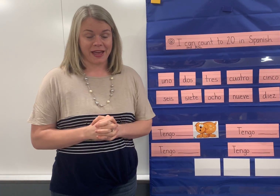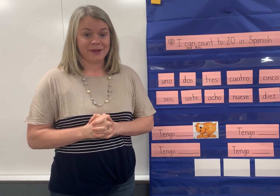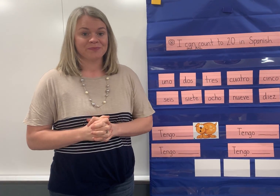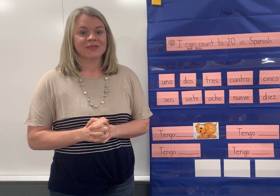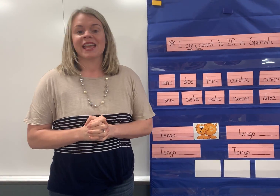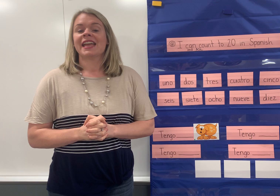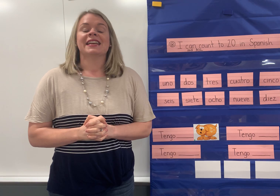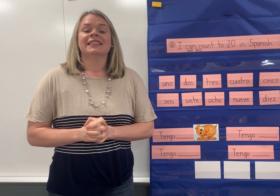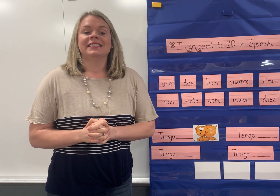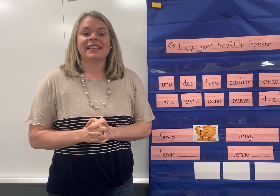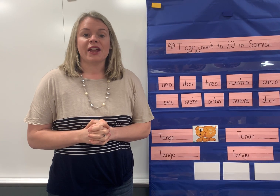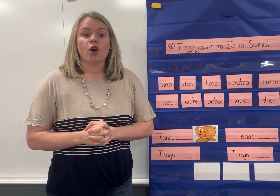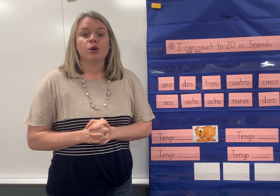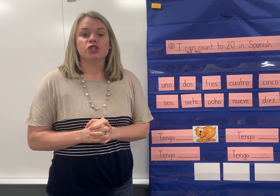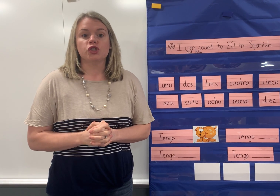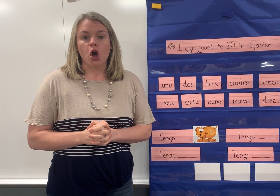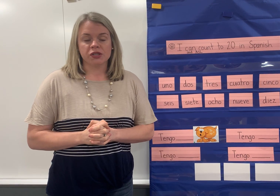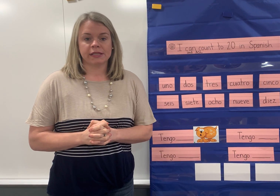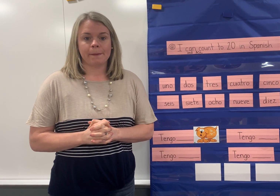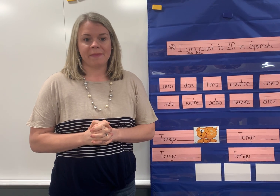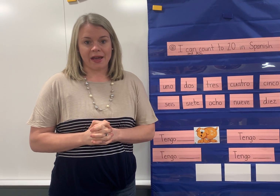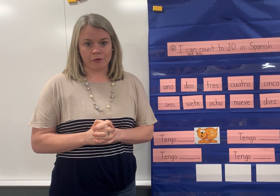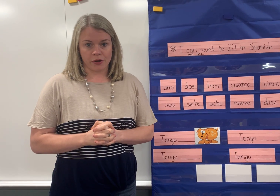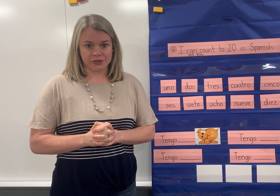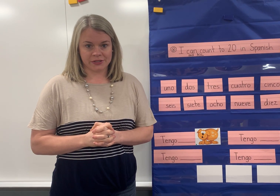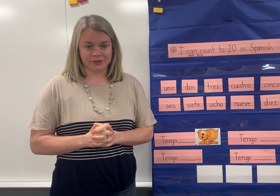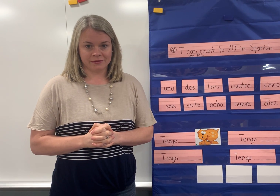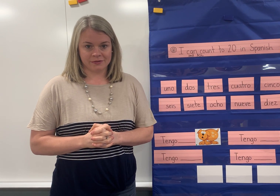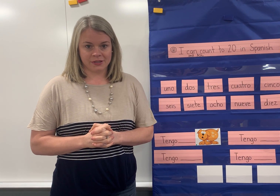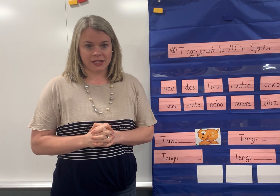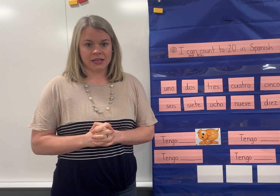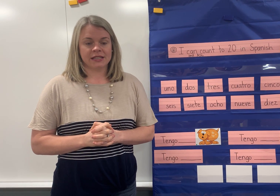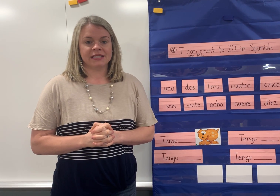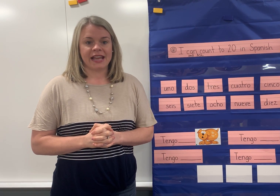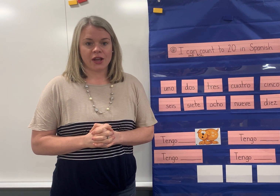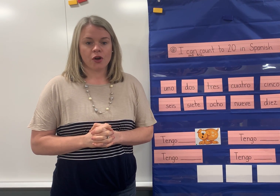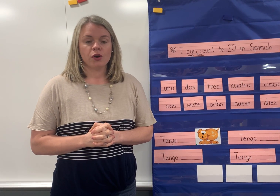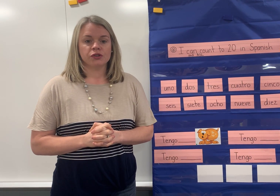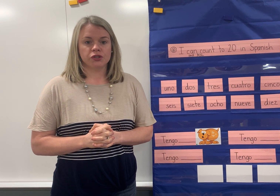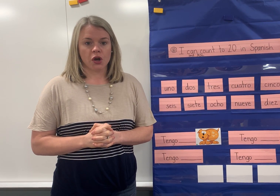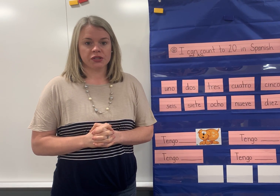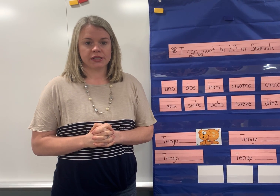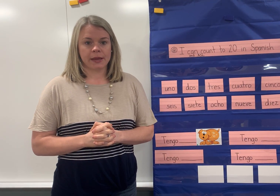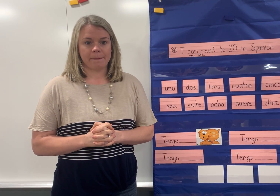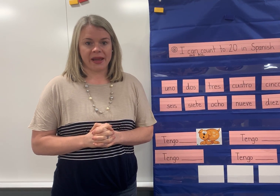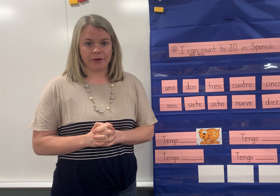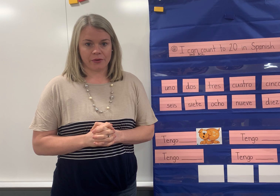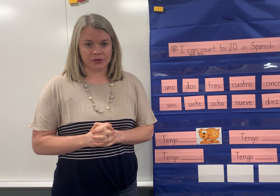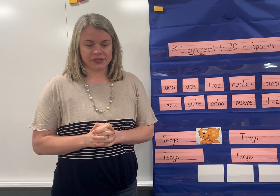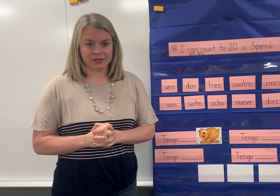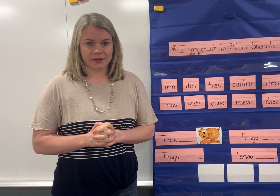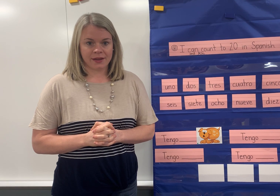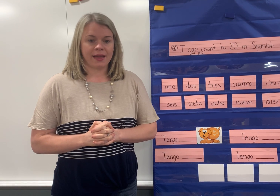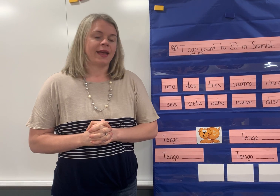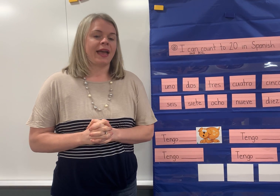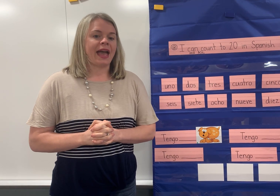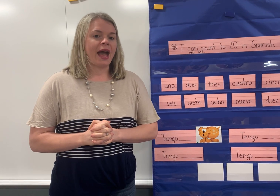okay? Tengo 2 perros. Tengo 2 perros. How